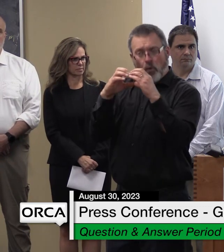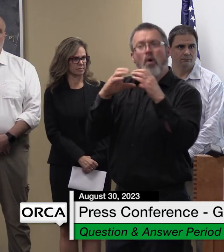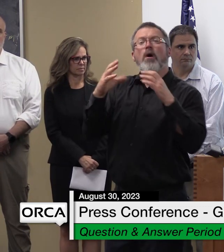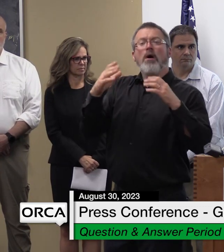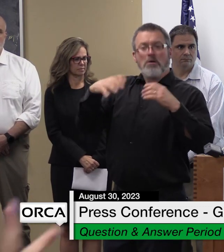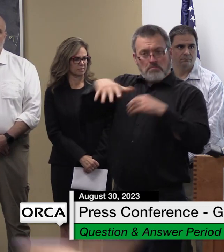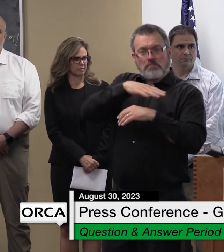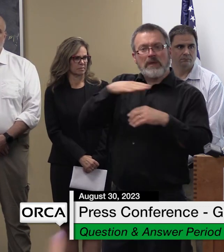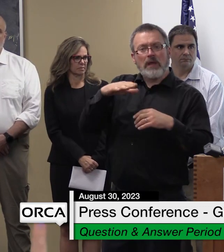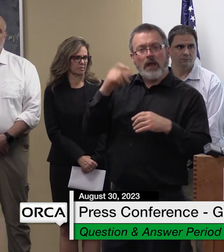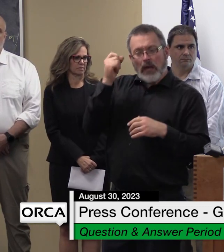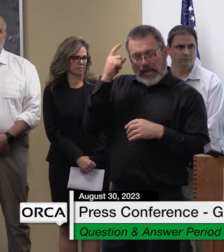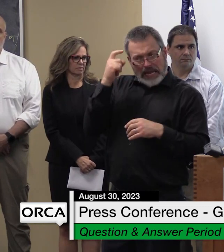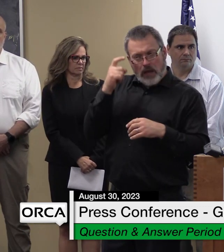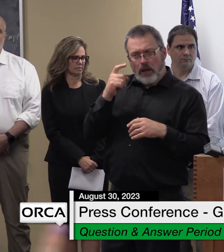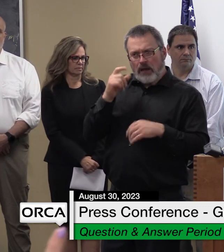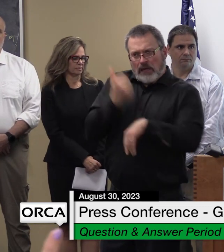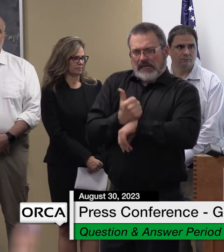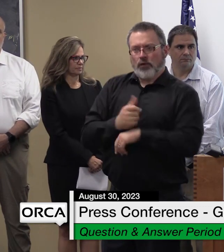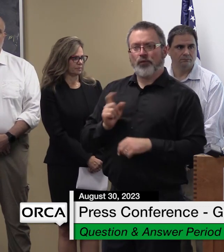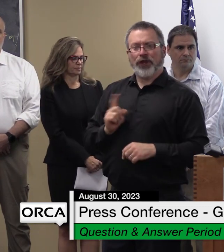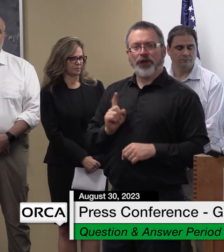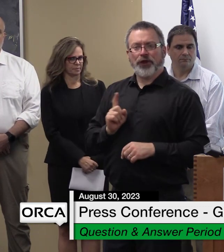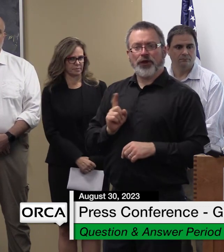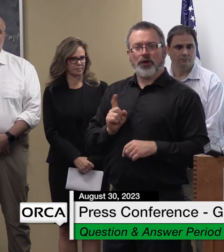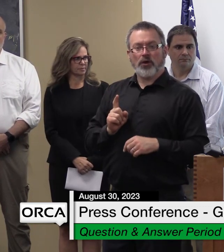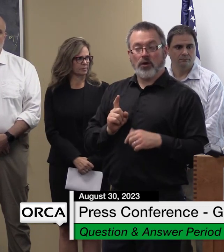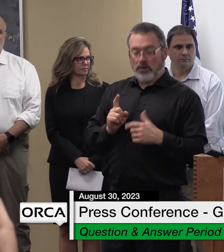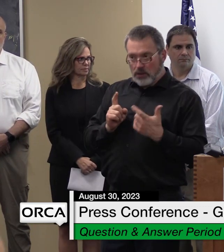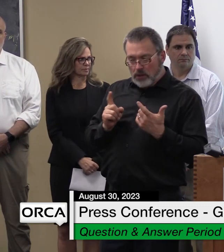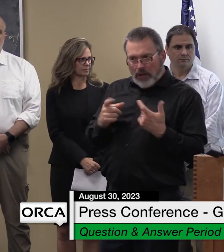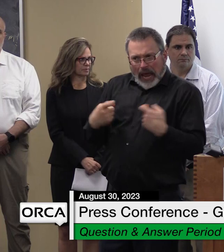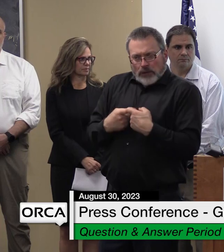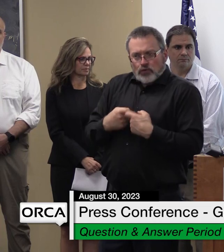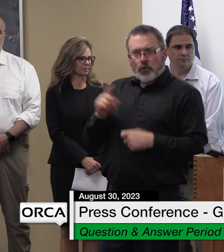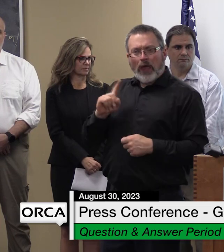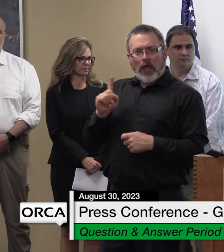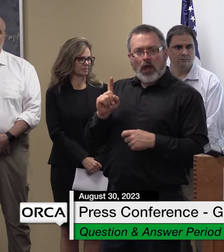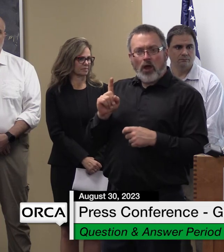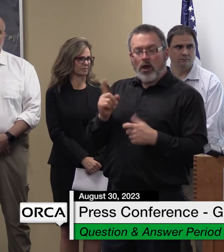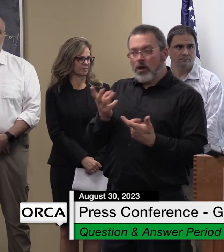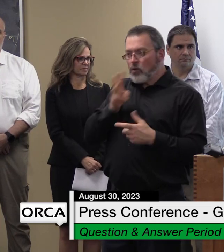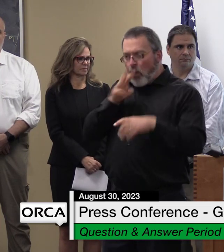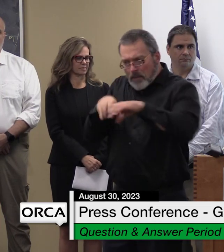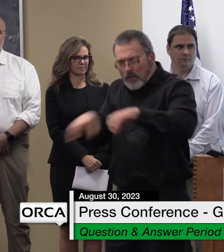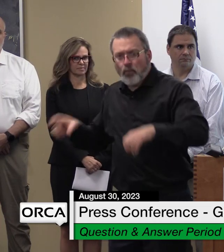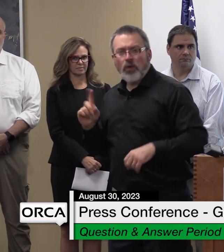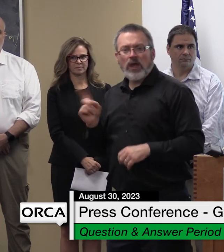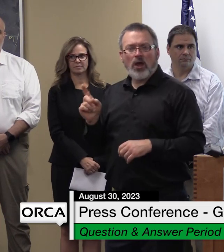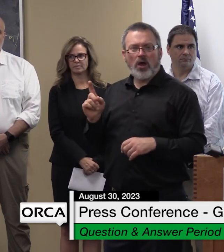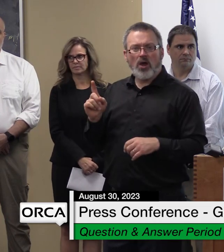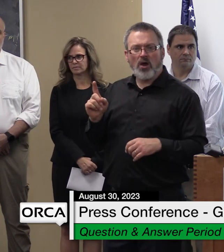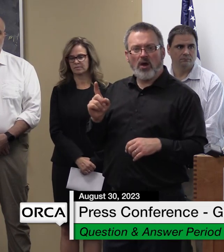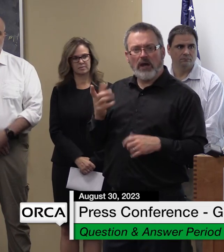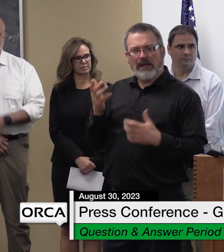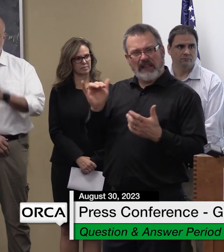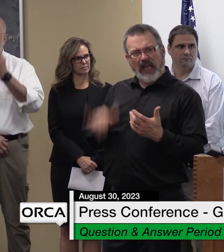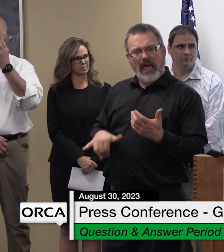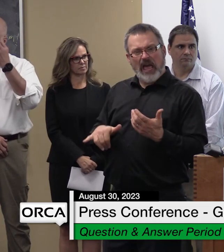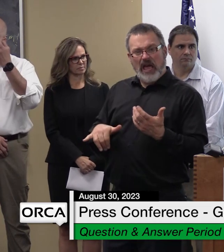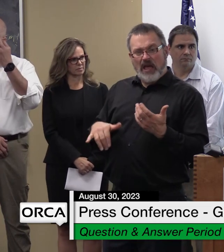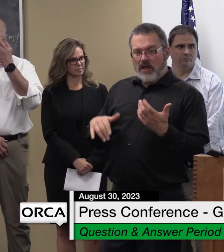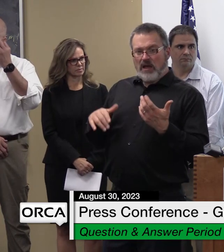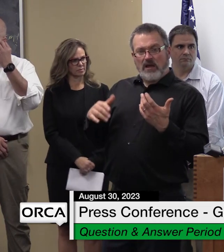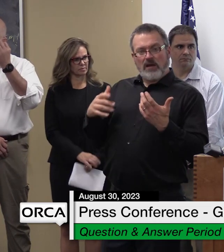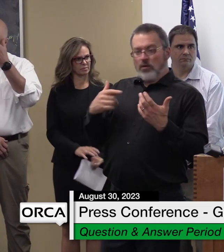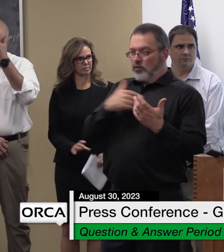location, getting the permits done, putting the infrastructure in place. And so we're looking 60 to 90 days before a group site, for